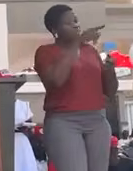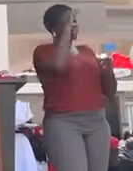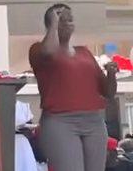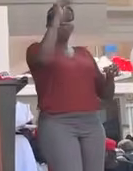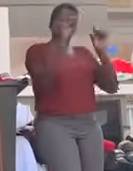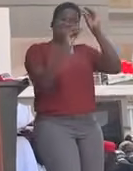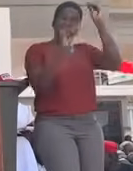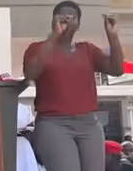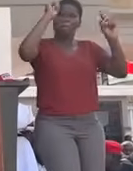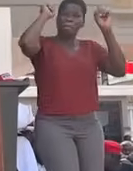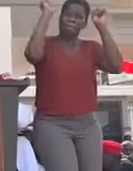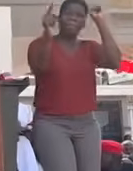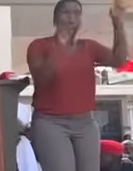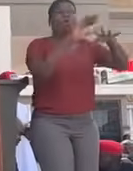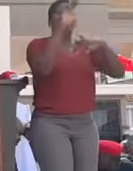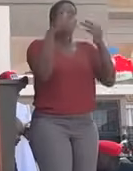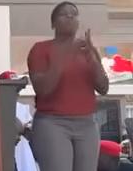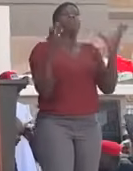bonna